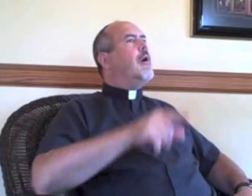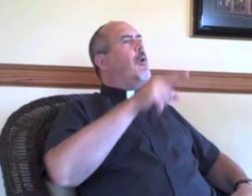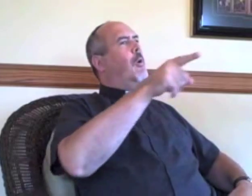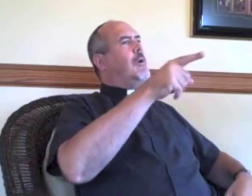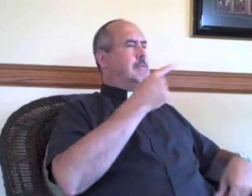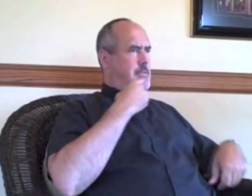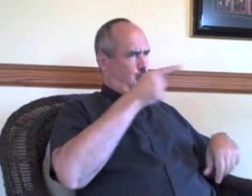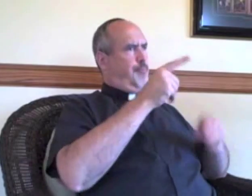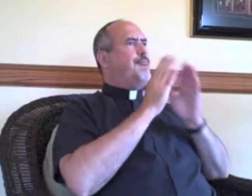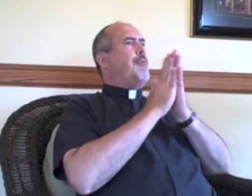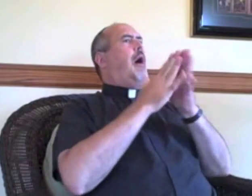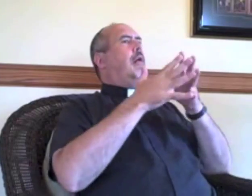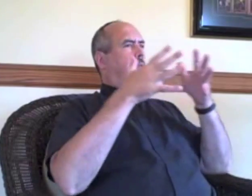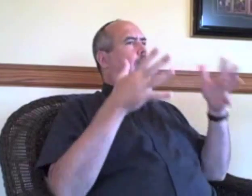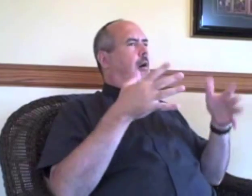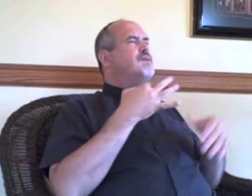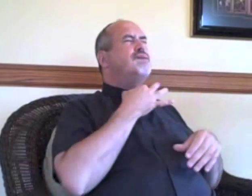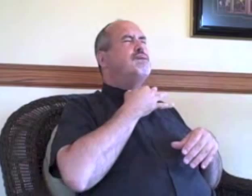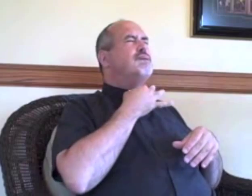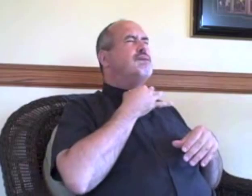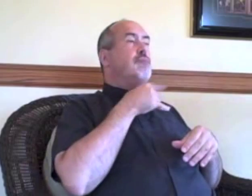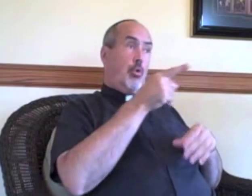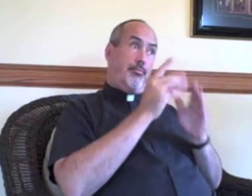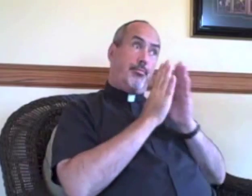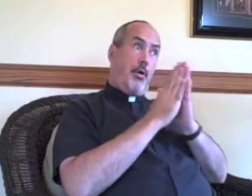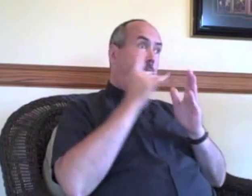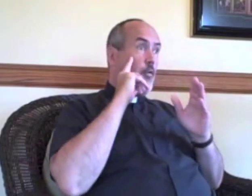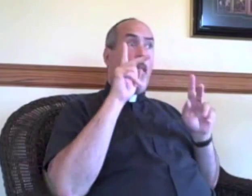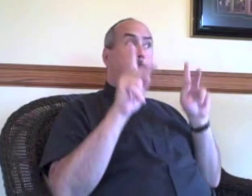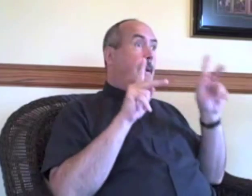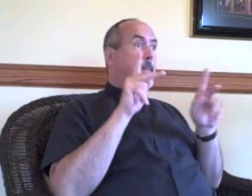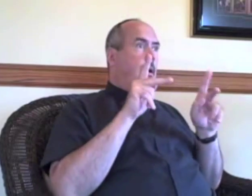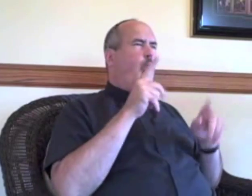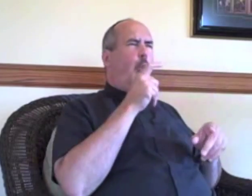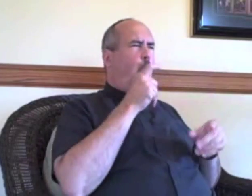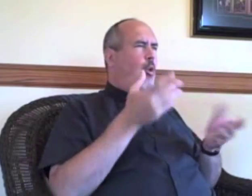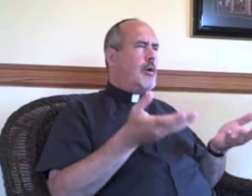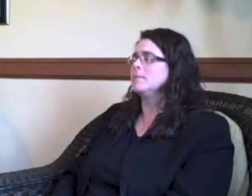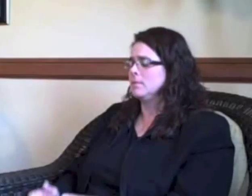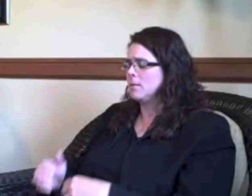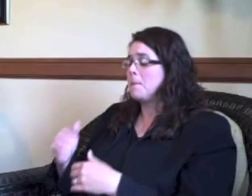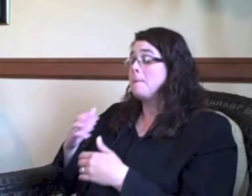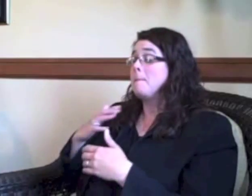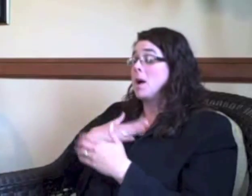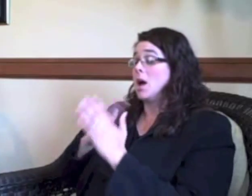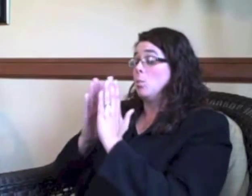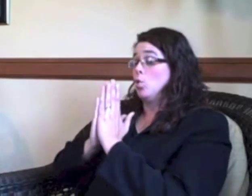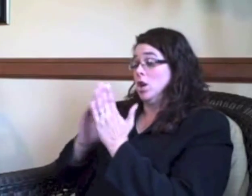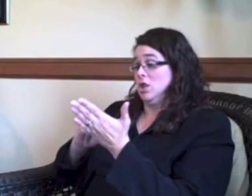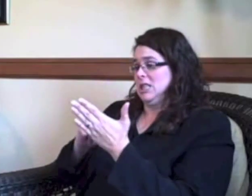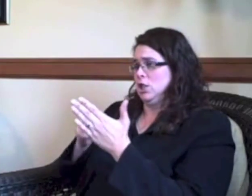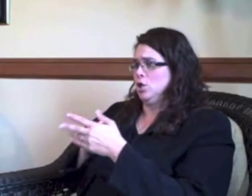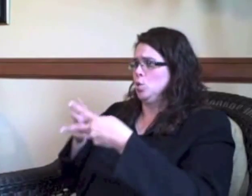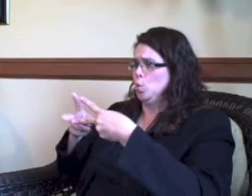day. You said that you pray a lot. Do you pray for people? And if you do, who do you pray